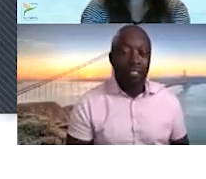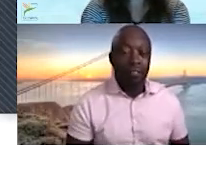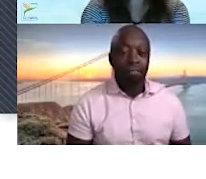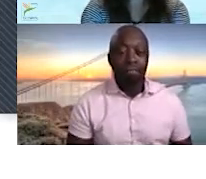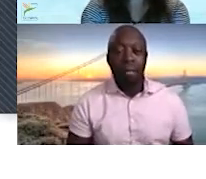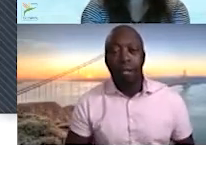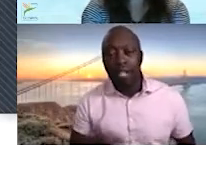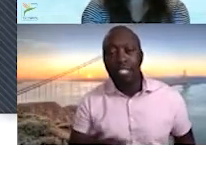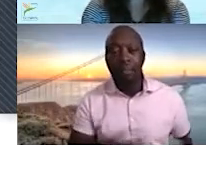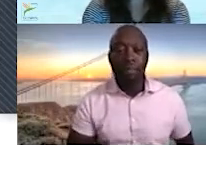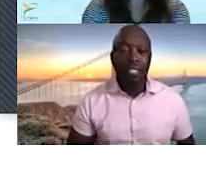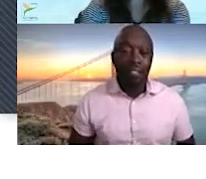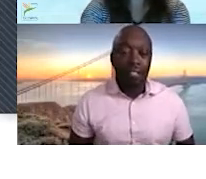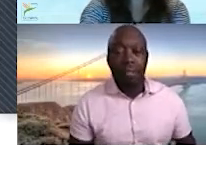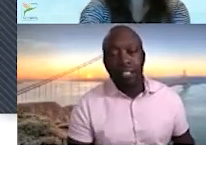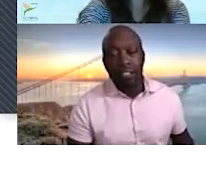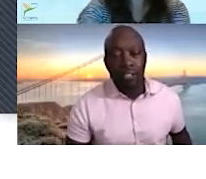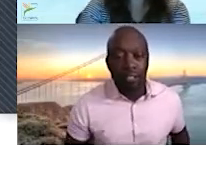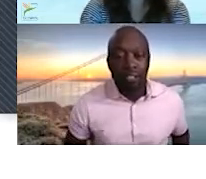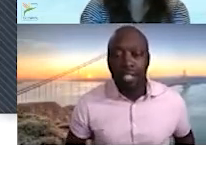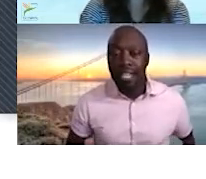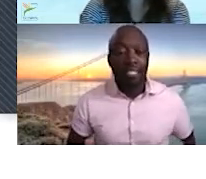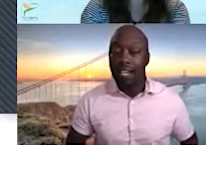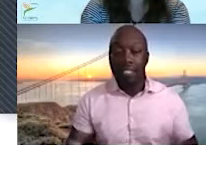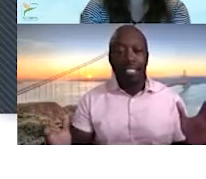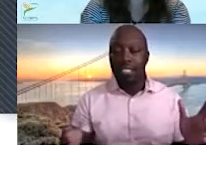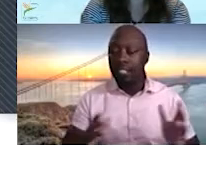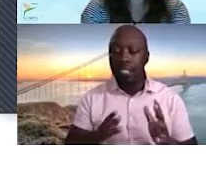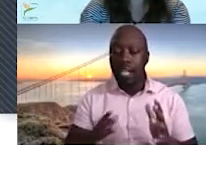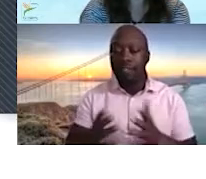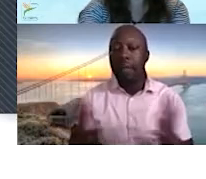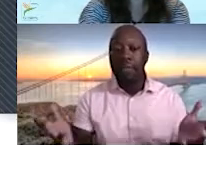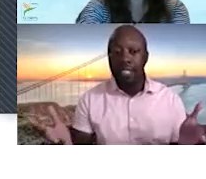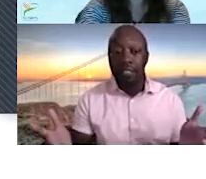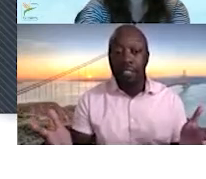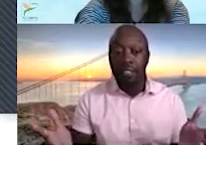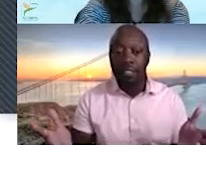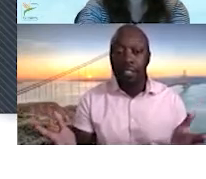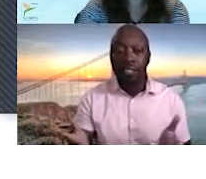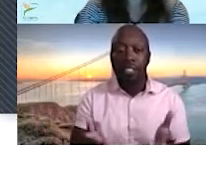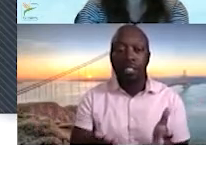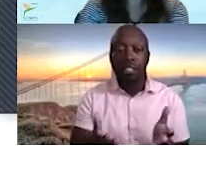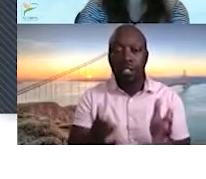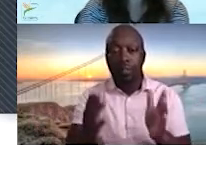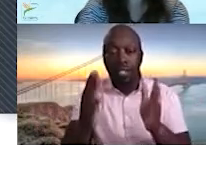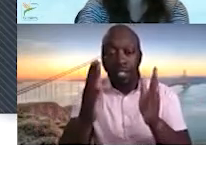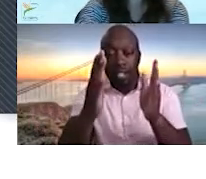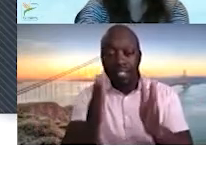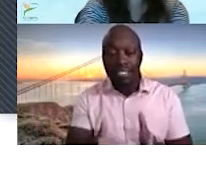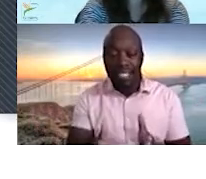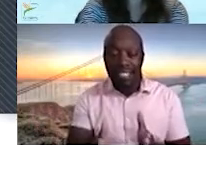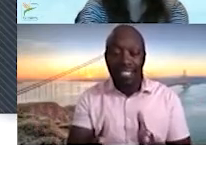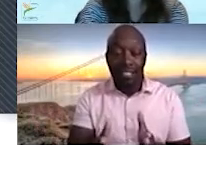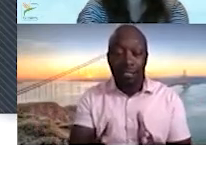with. Potty, maybe 7 months and every baby's different. So you can start with